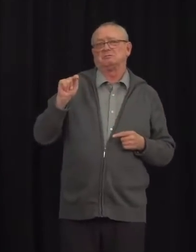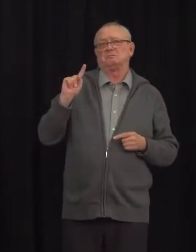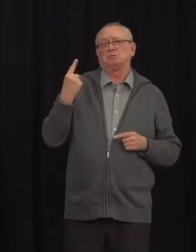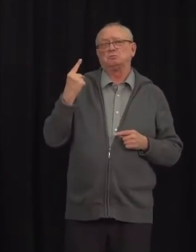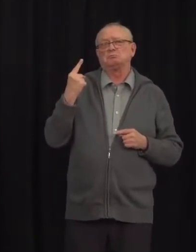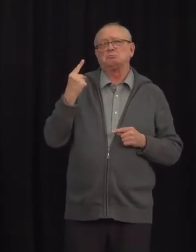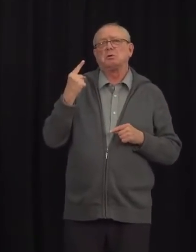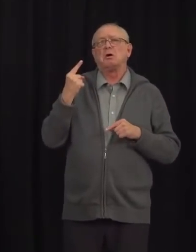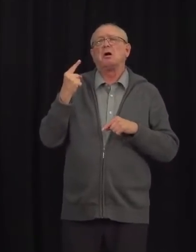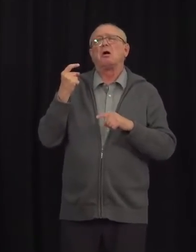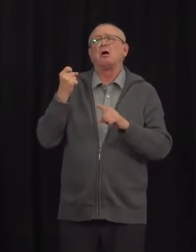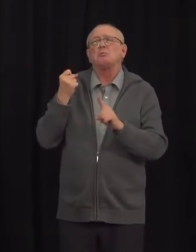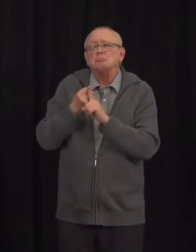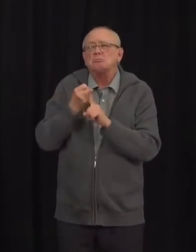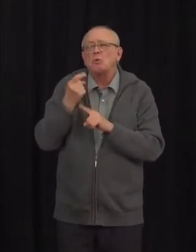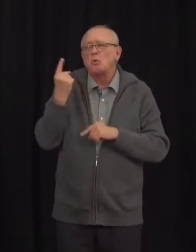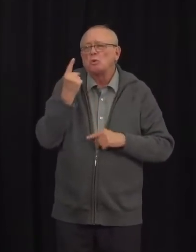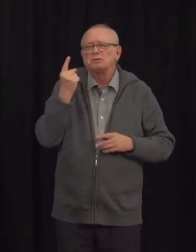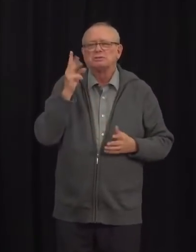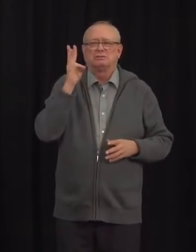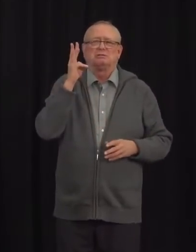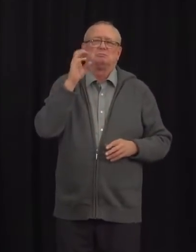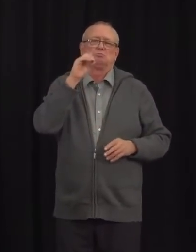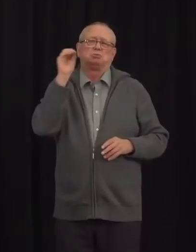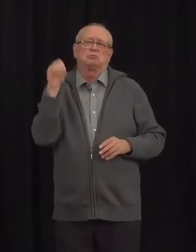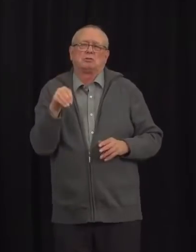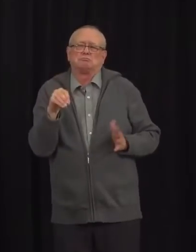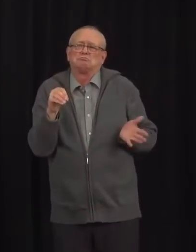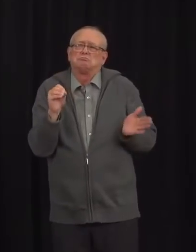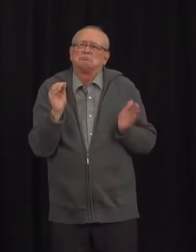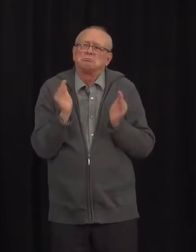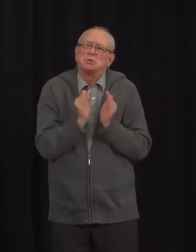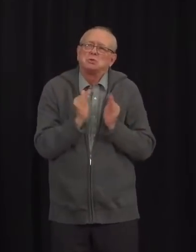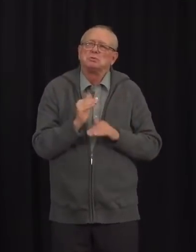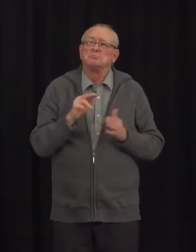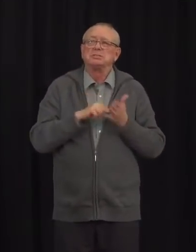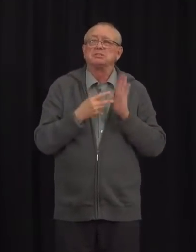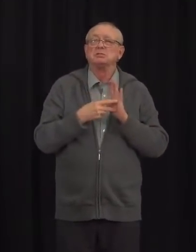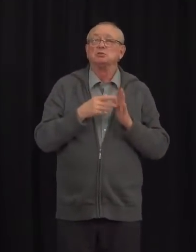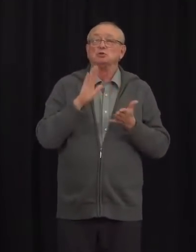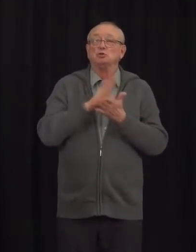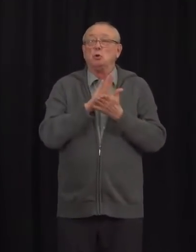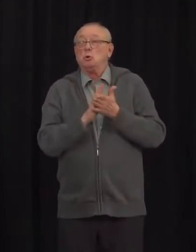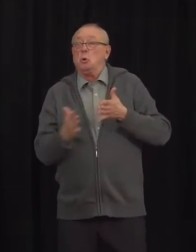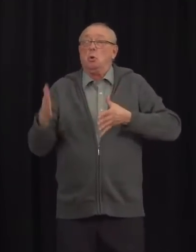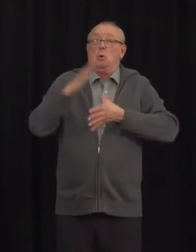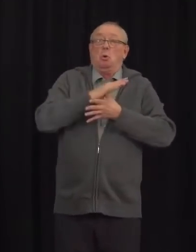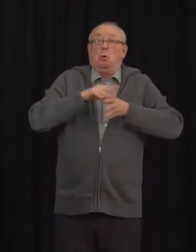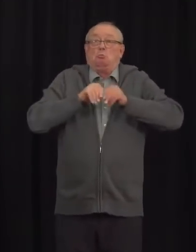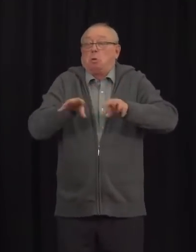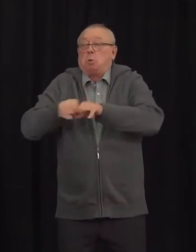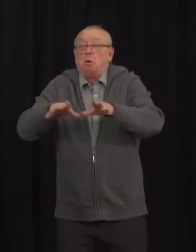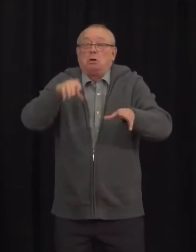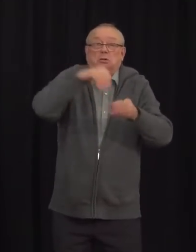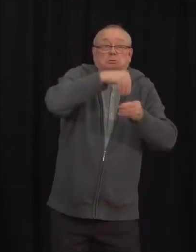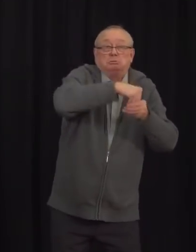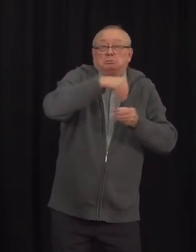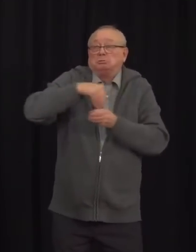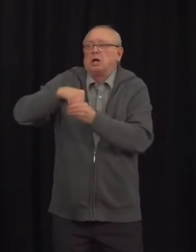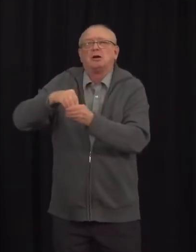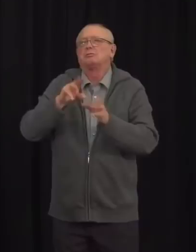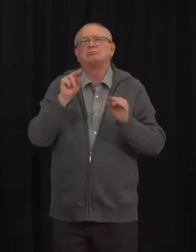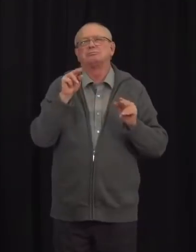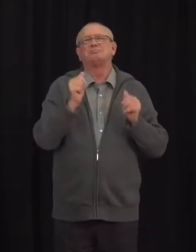school. This shows that schools are not a main driver of community transmission, but that our rising community